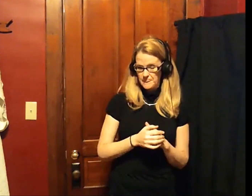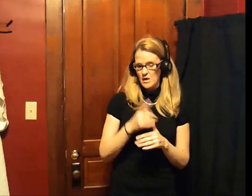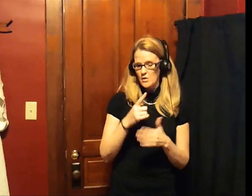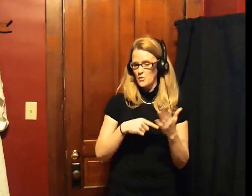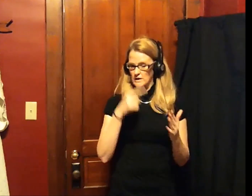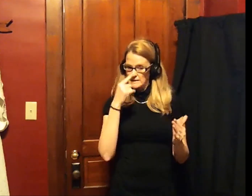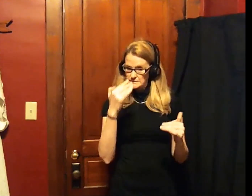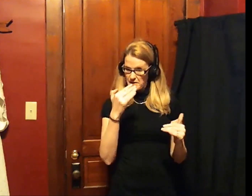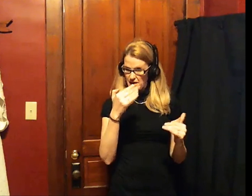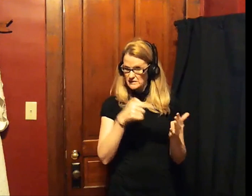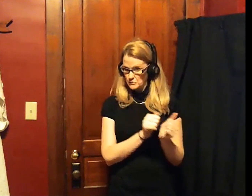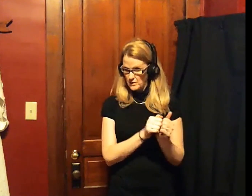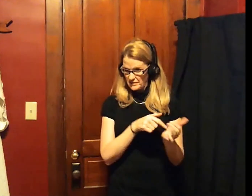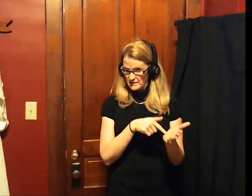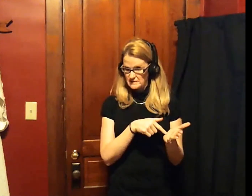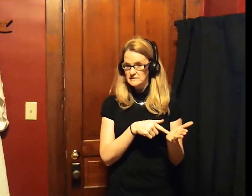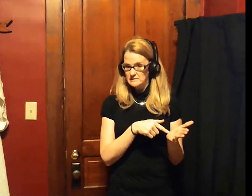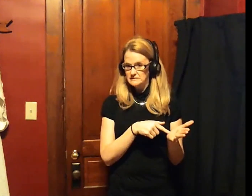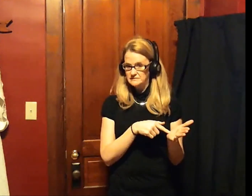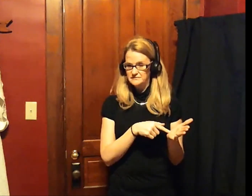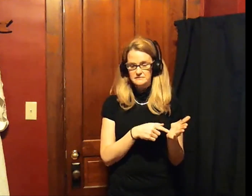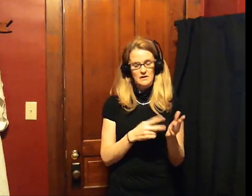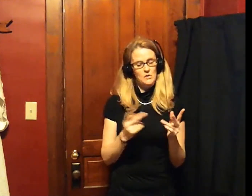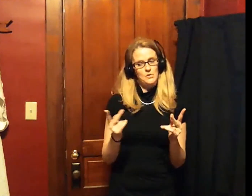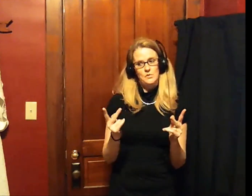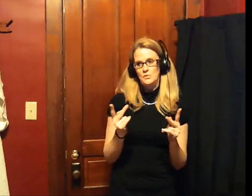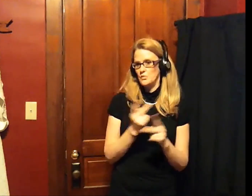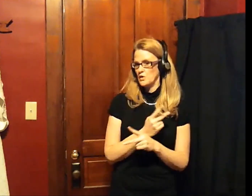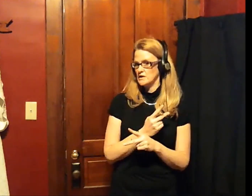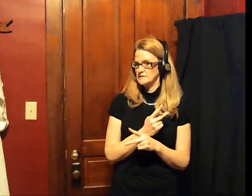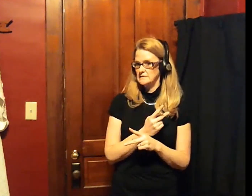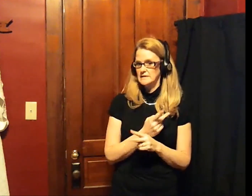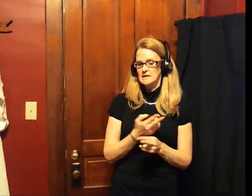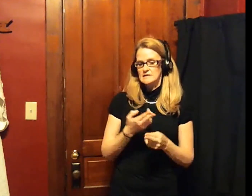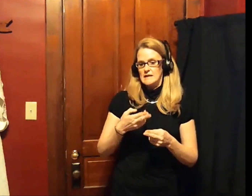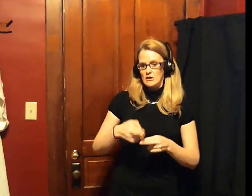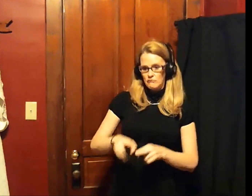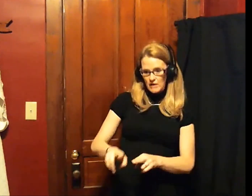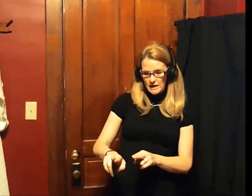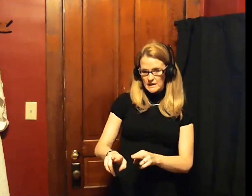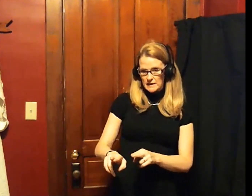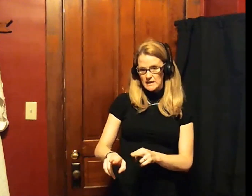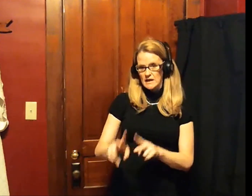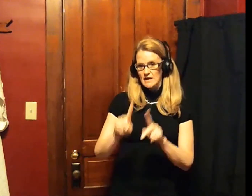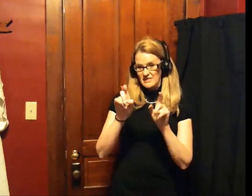to expect with these exams. With these tests that we do, the